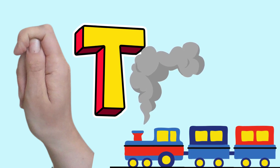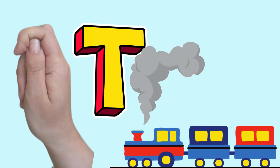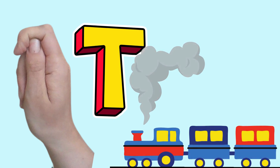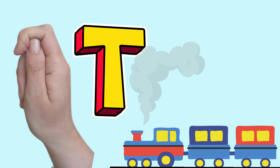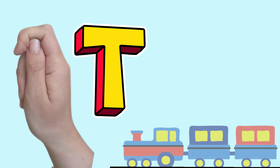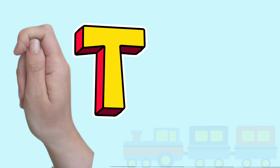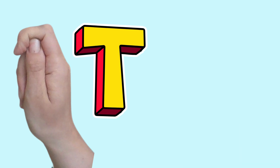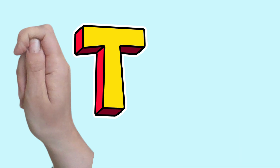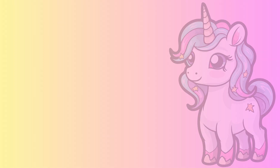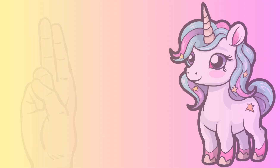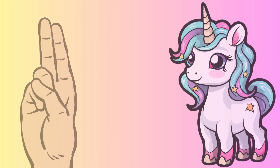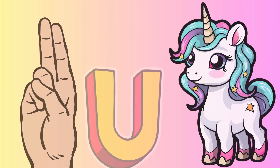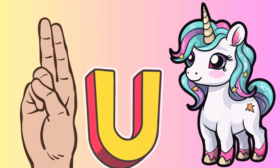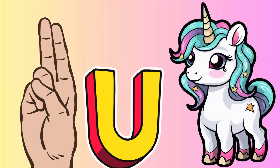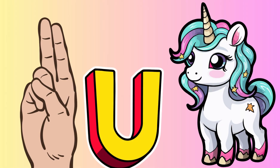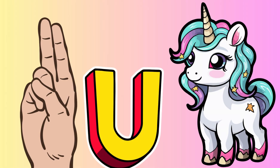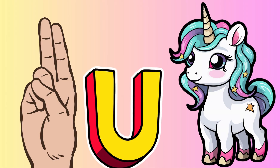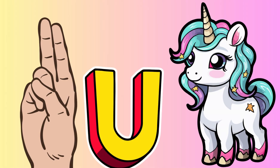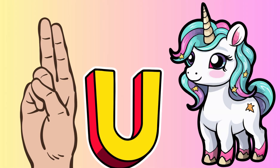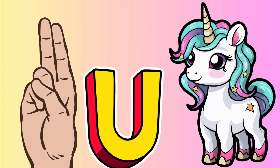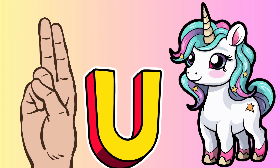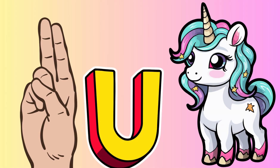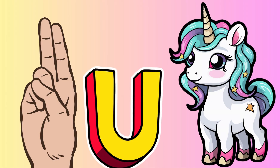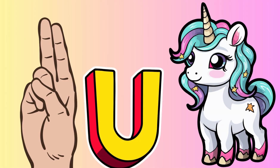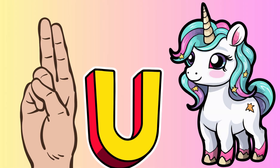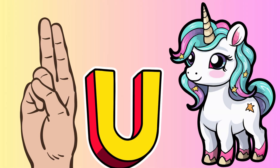Train. U is for unicorn.